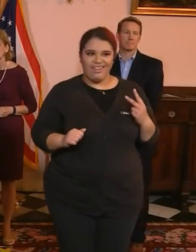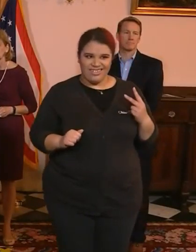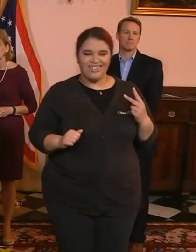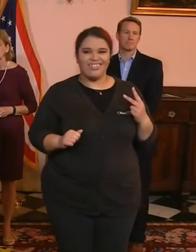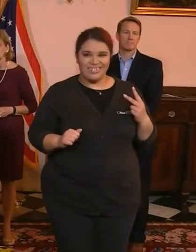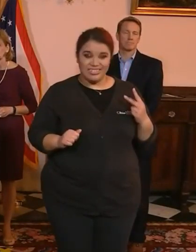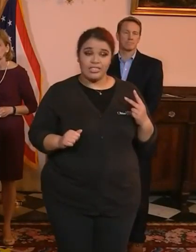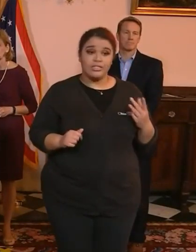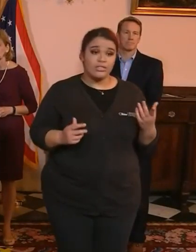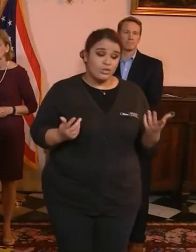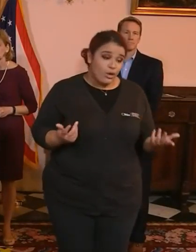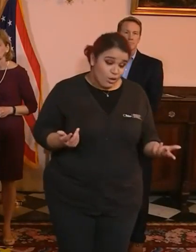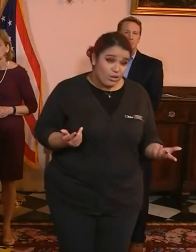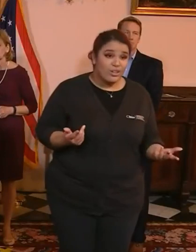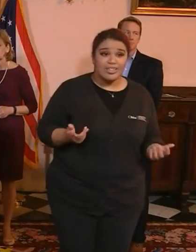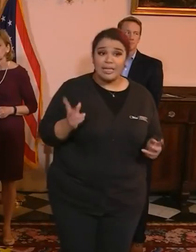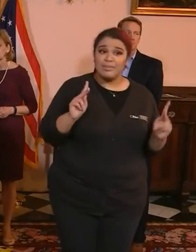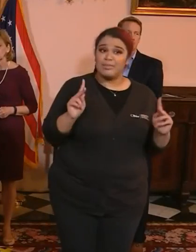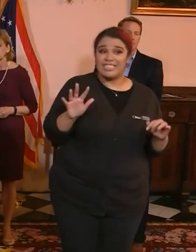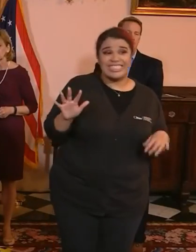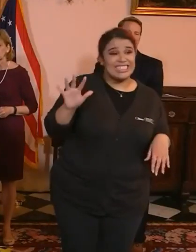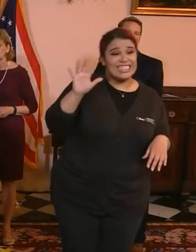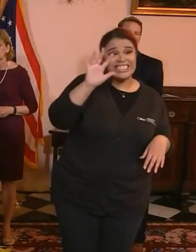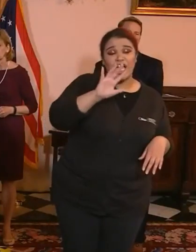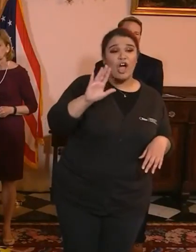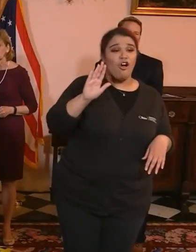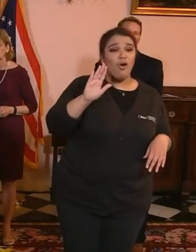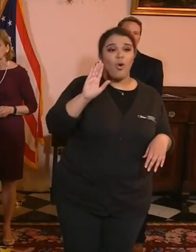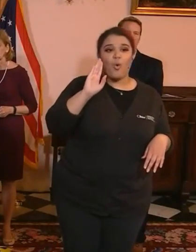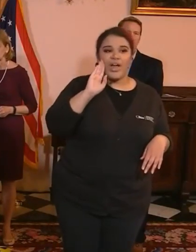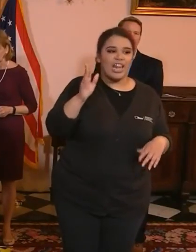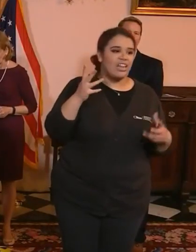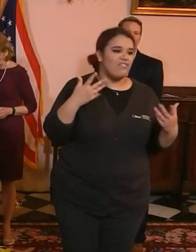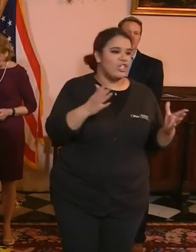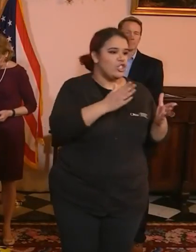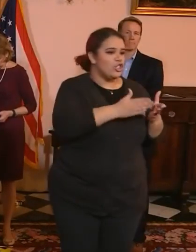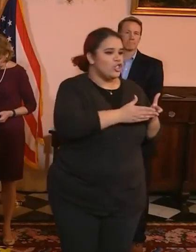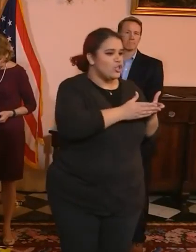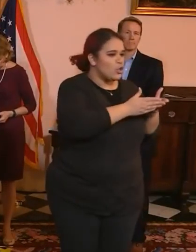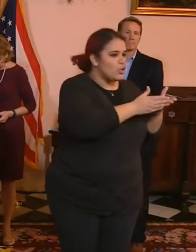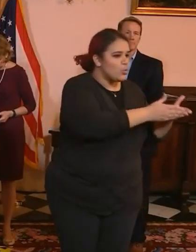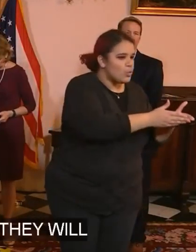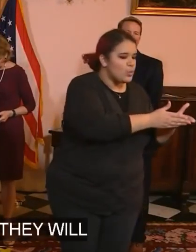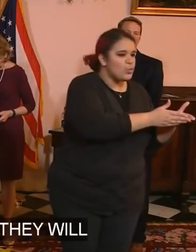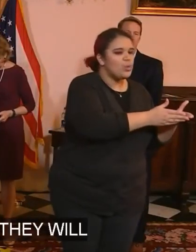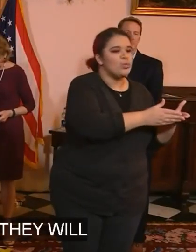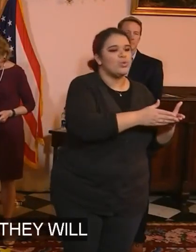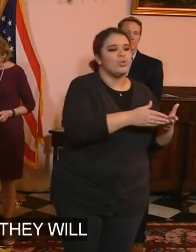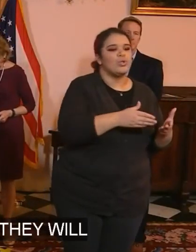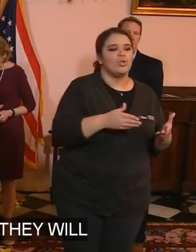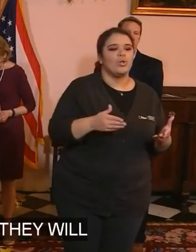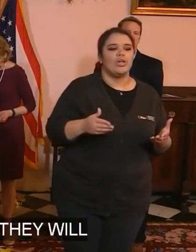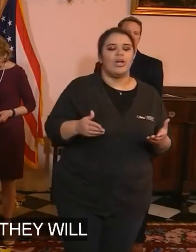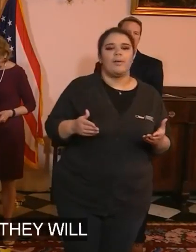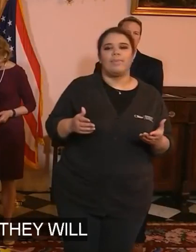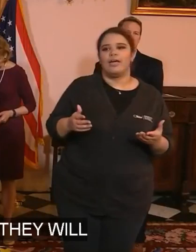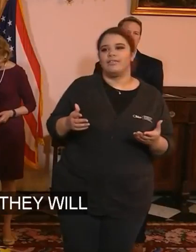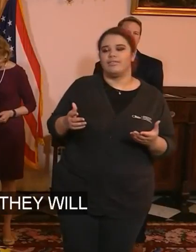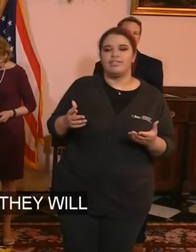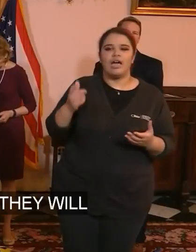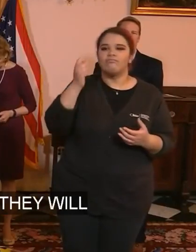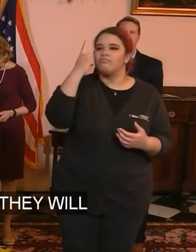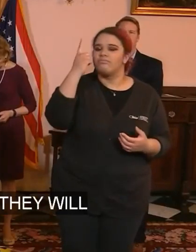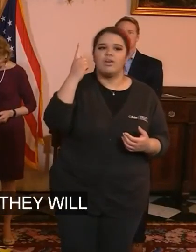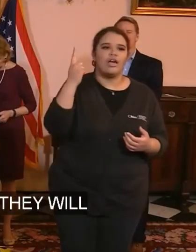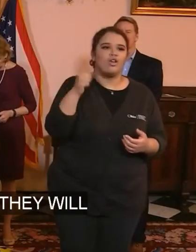people are going to come back to Ohio. People are going to come back from the cruise ship. We want them back home. We know we have spread